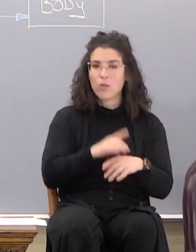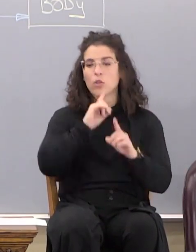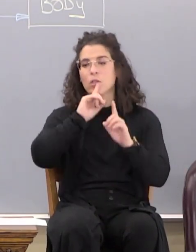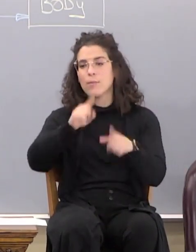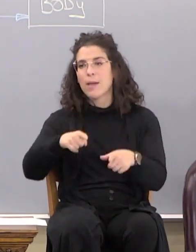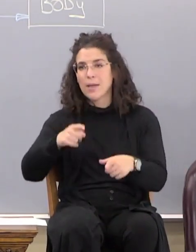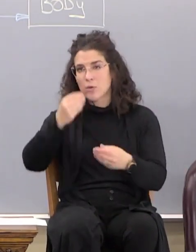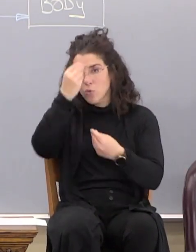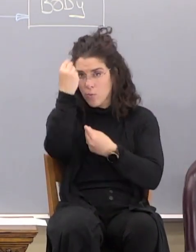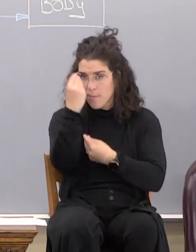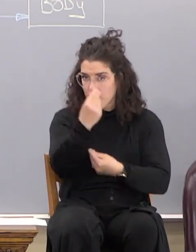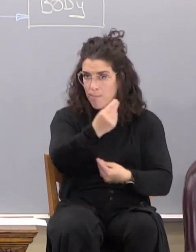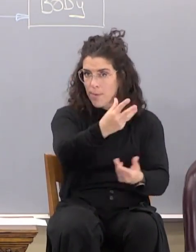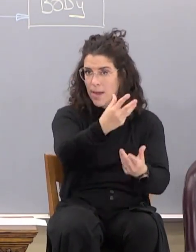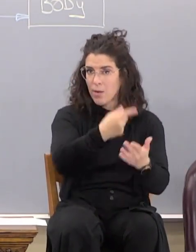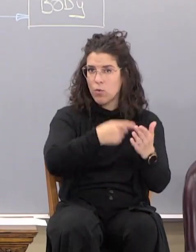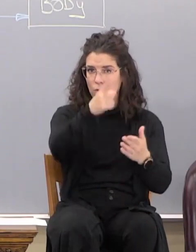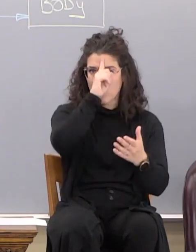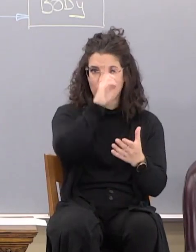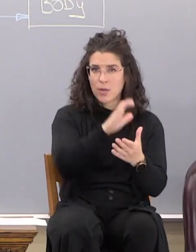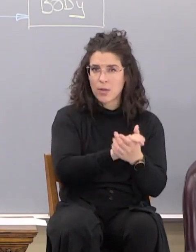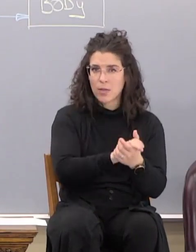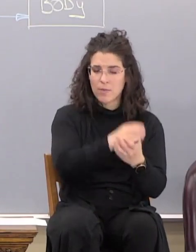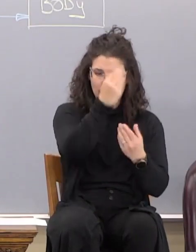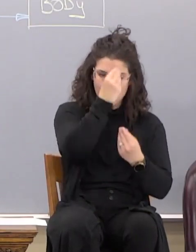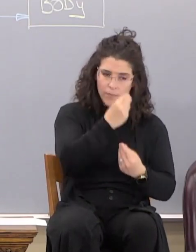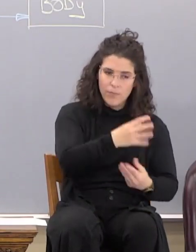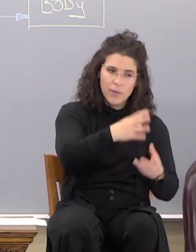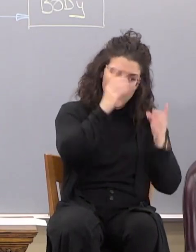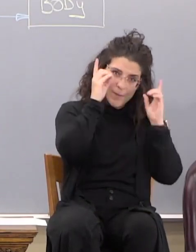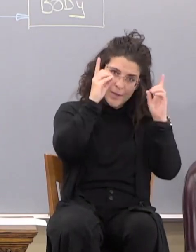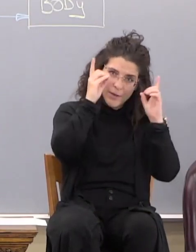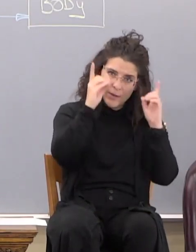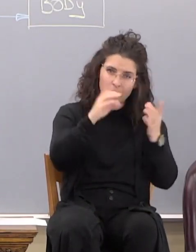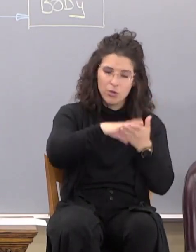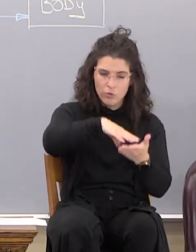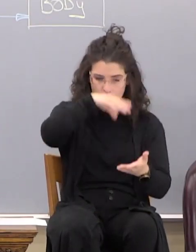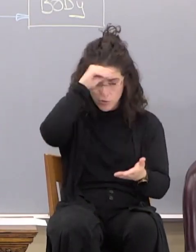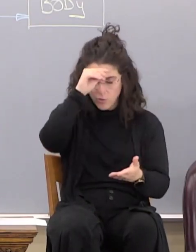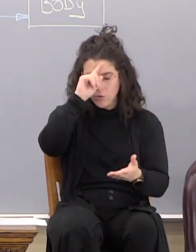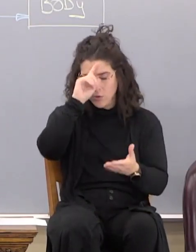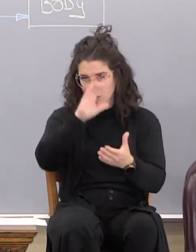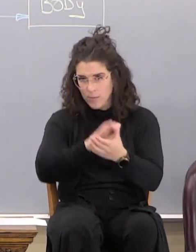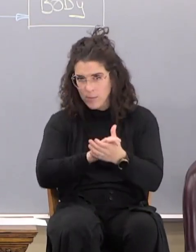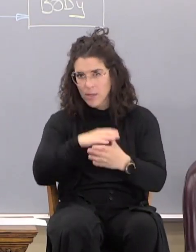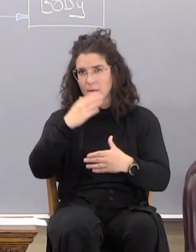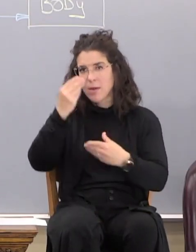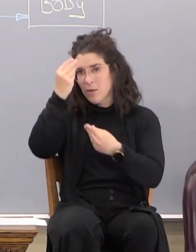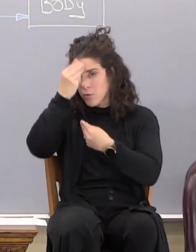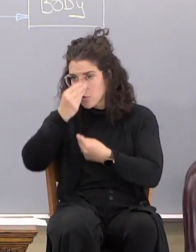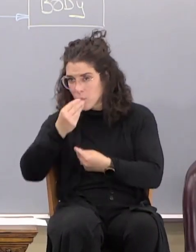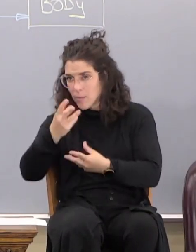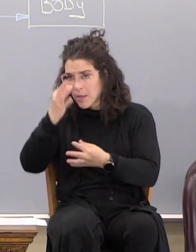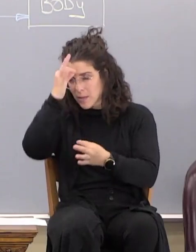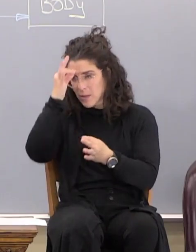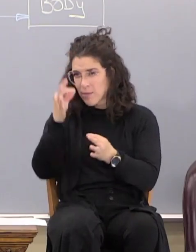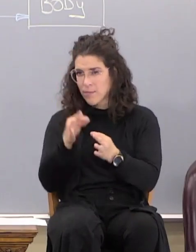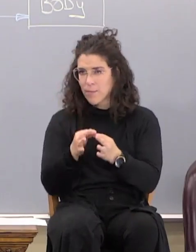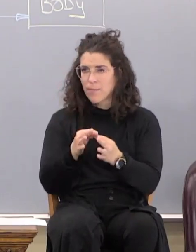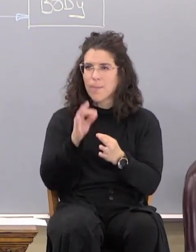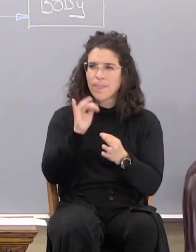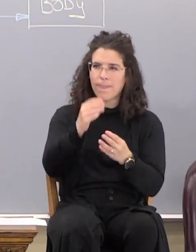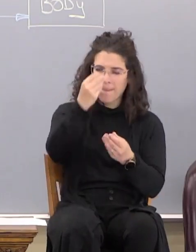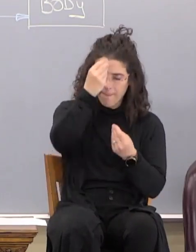there's a command to obey something. Obey what you believe. Obey the doctrine. There's a learning. There's a believing. There's an obedience of faith. And it's